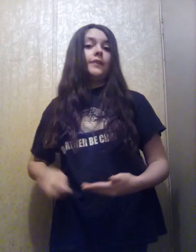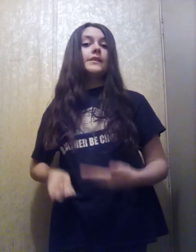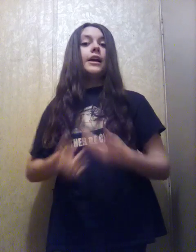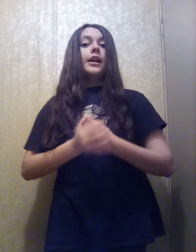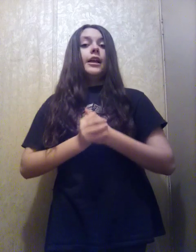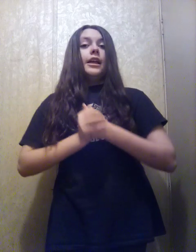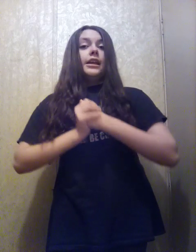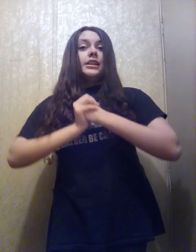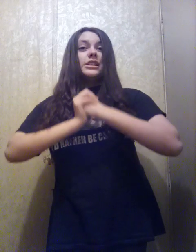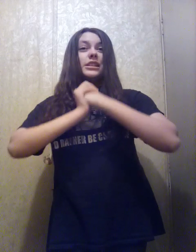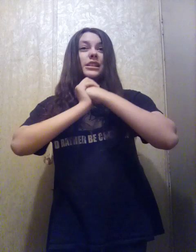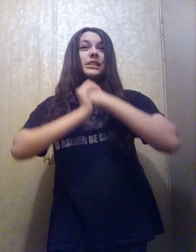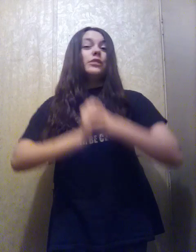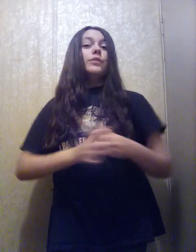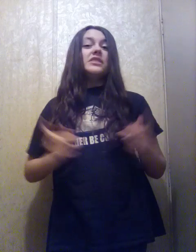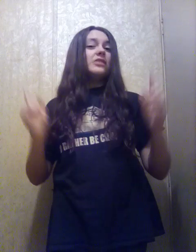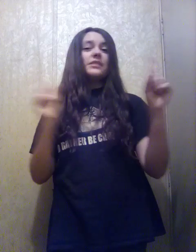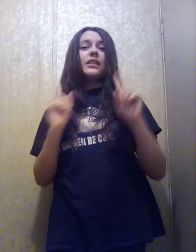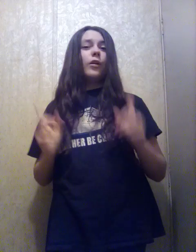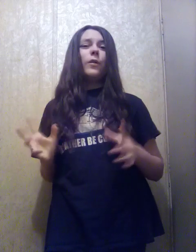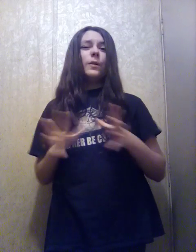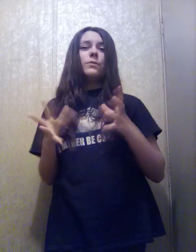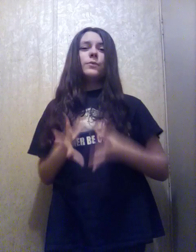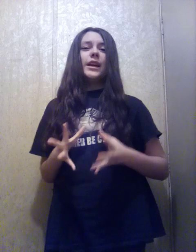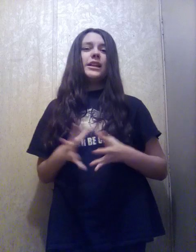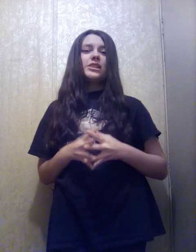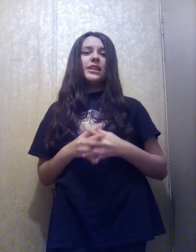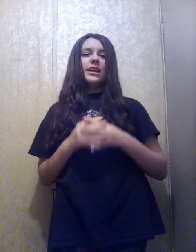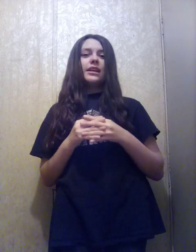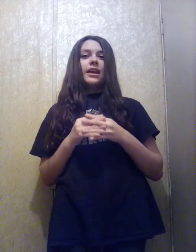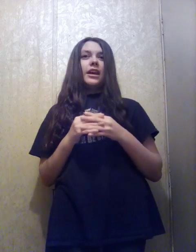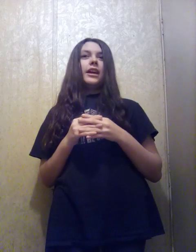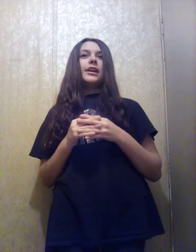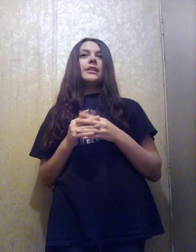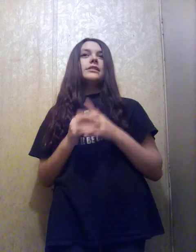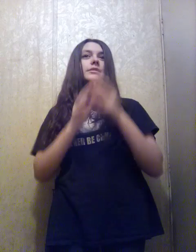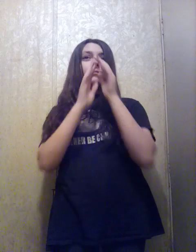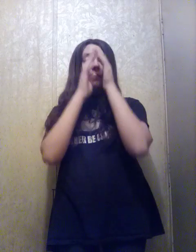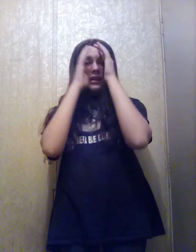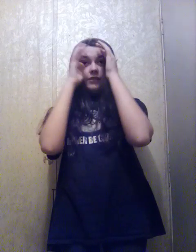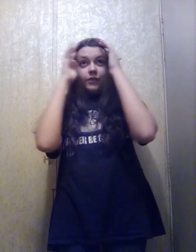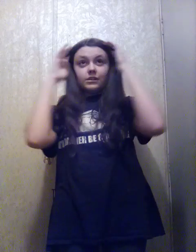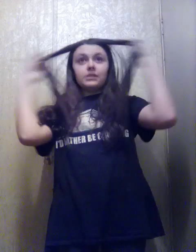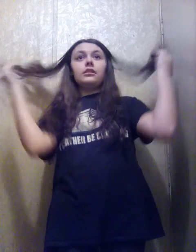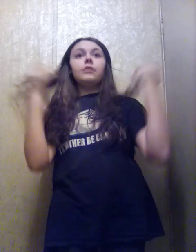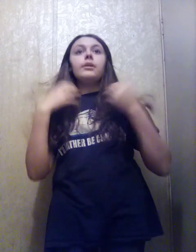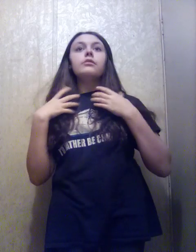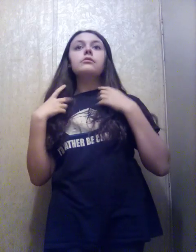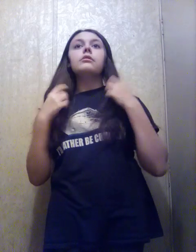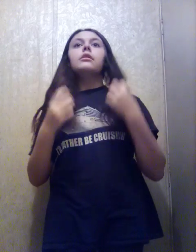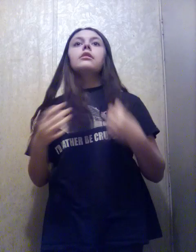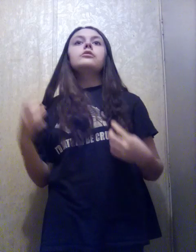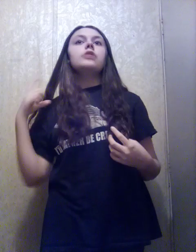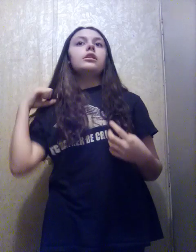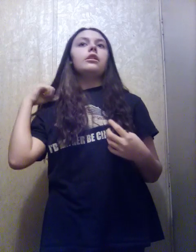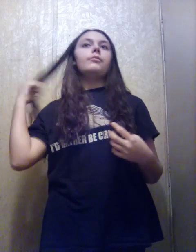fans. So it's just like a whole rage thing, and I've honestly thought about shutting off